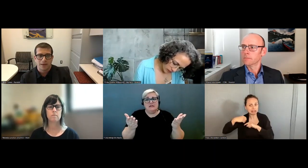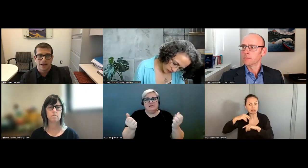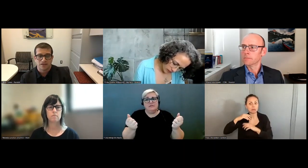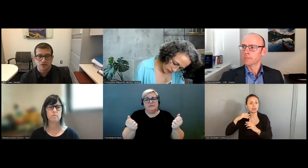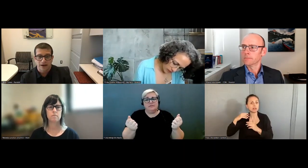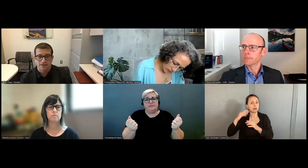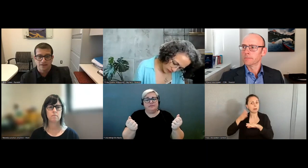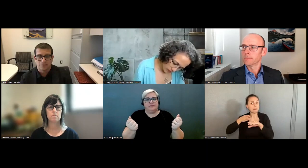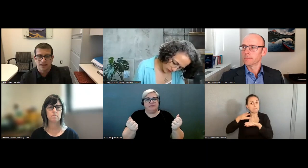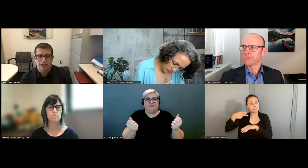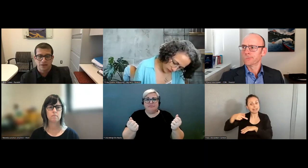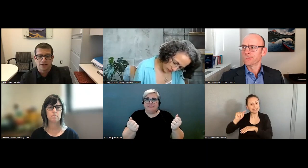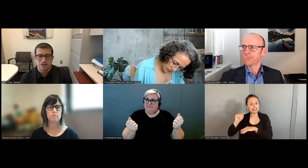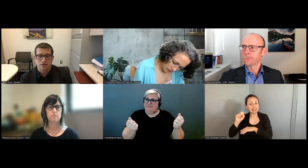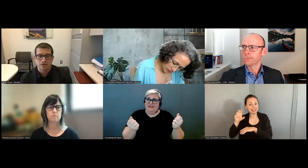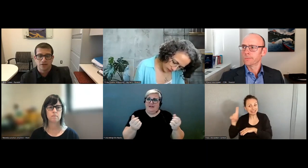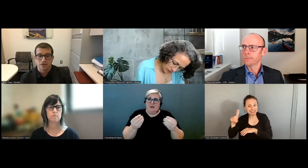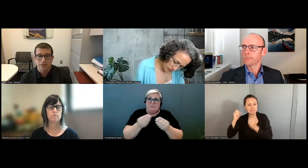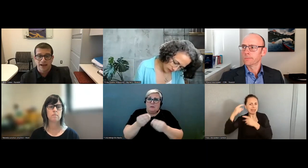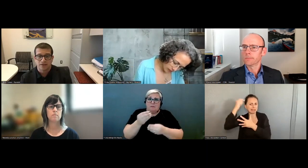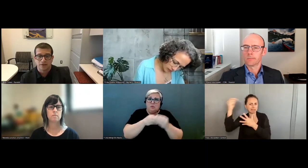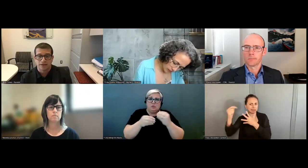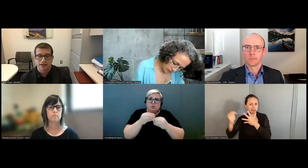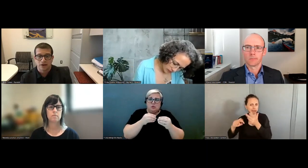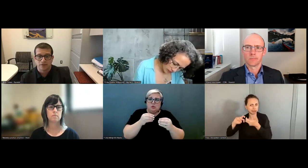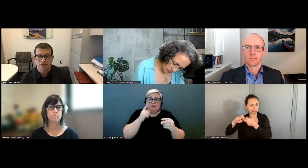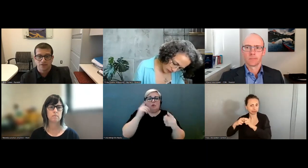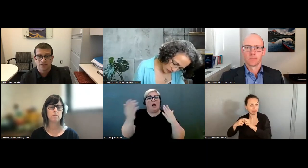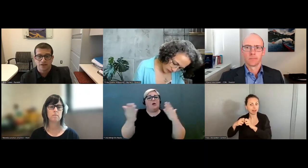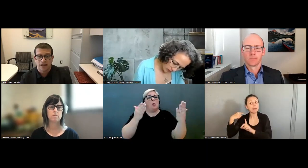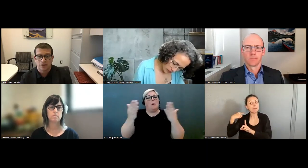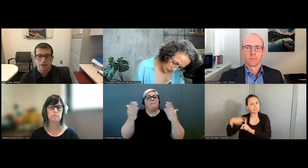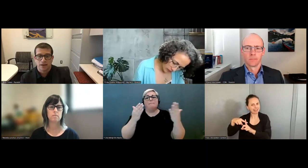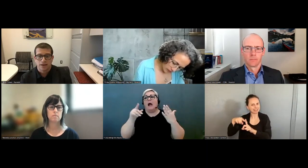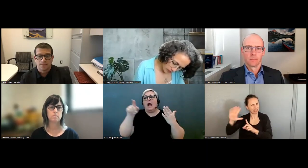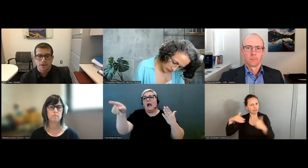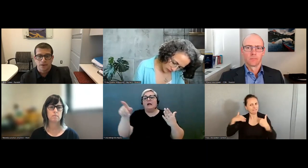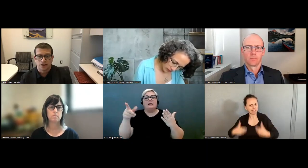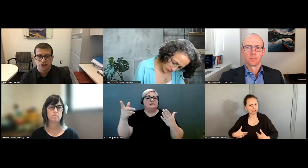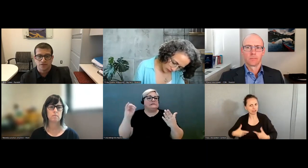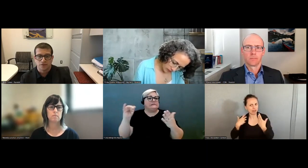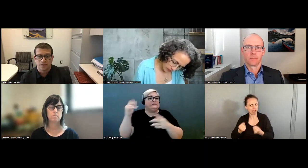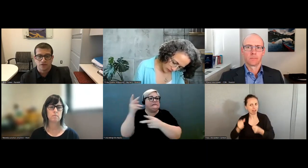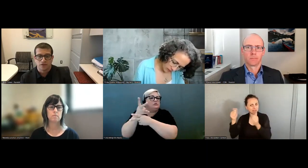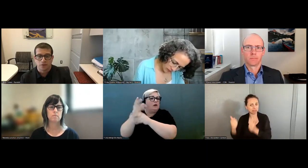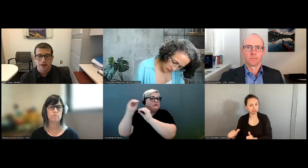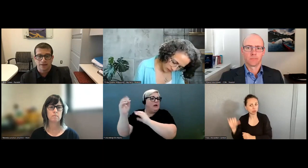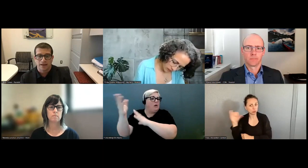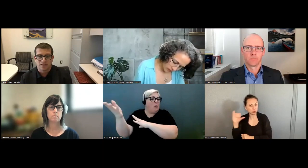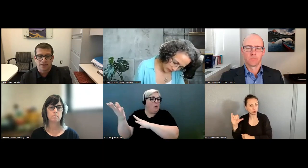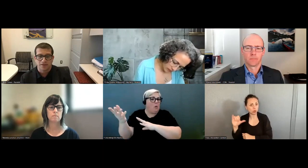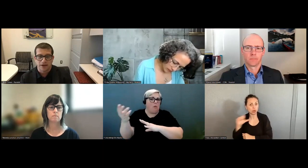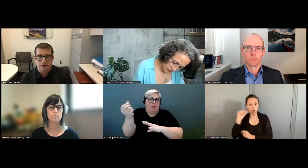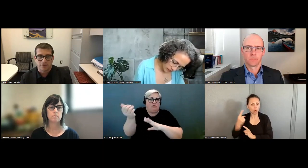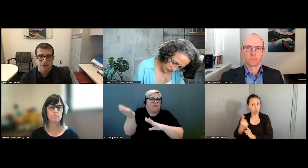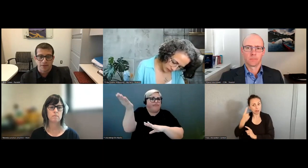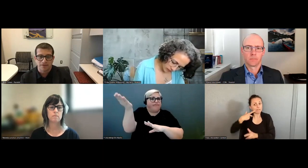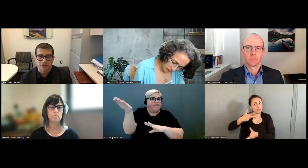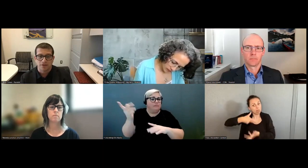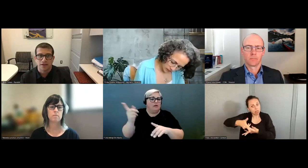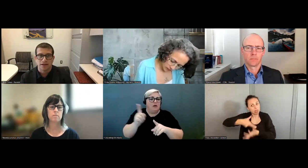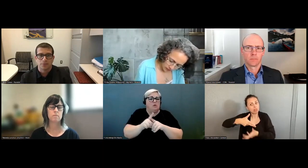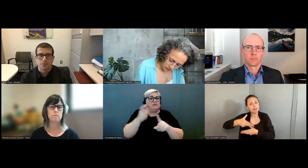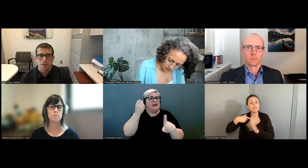post-traumatic stress, and many other issues. And there's impacts on caregiver physical health. not just from the direct aspect of caregiving,